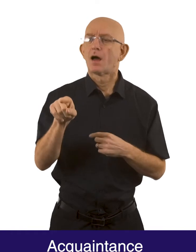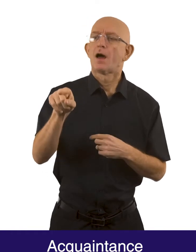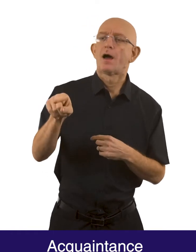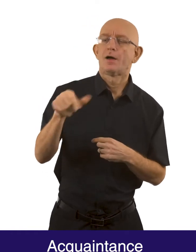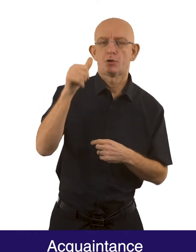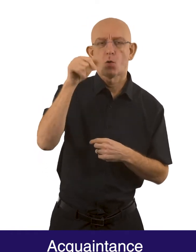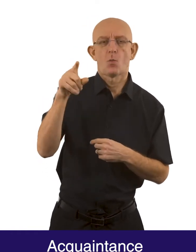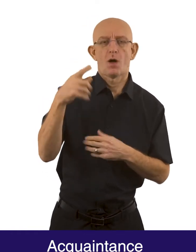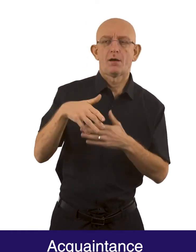Acquaintance.